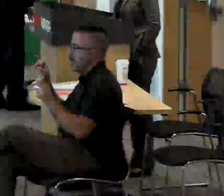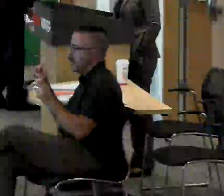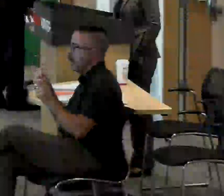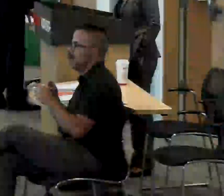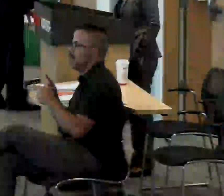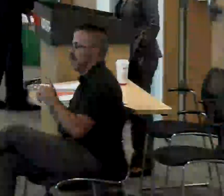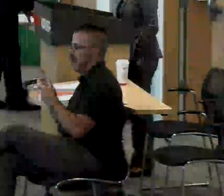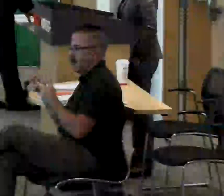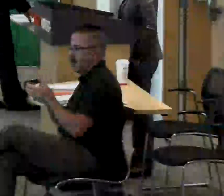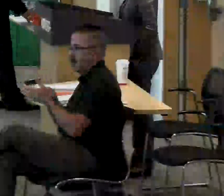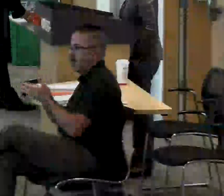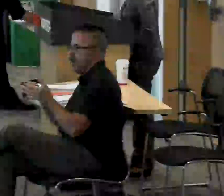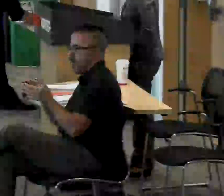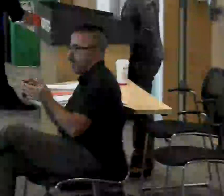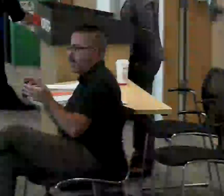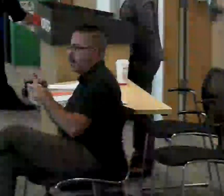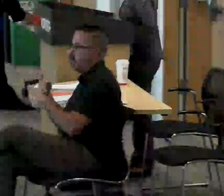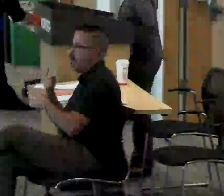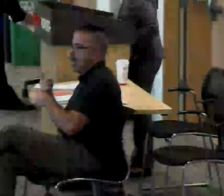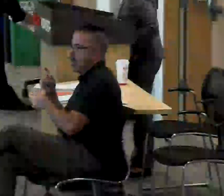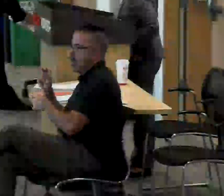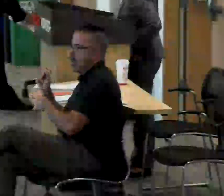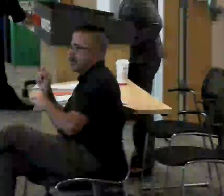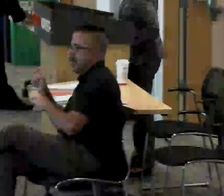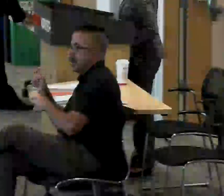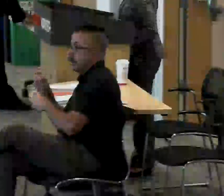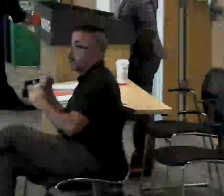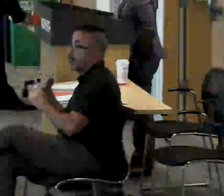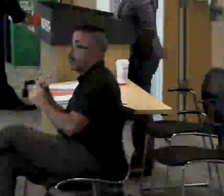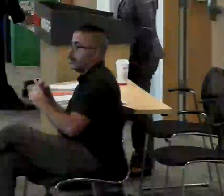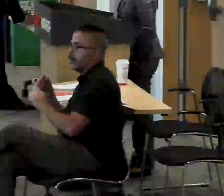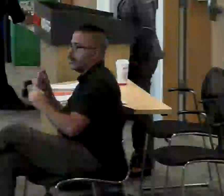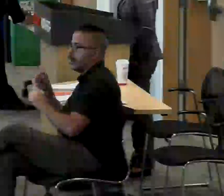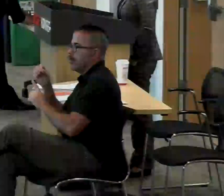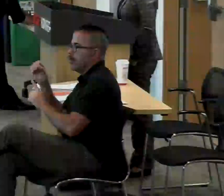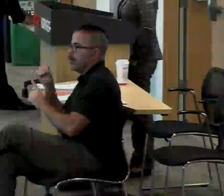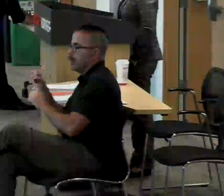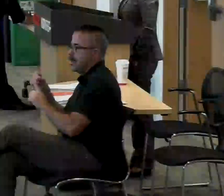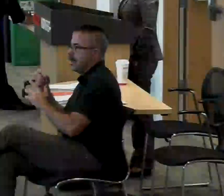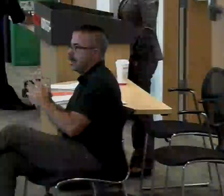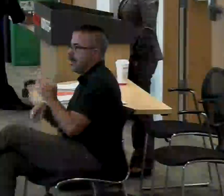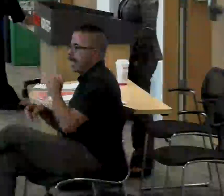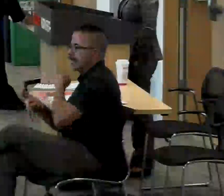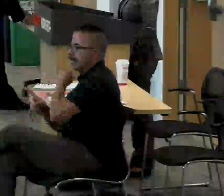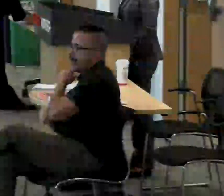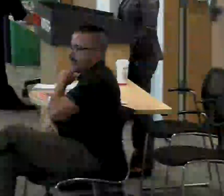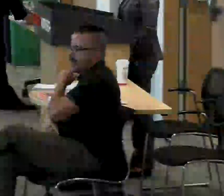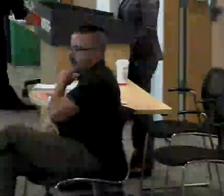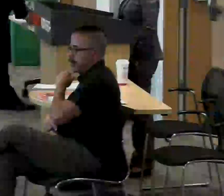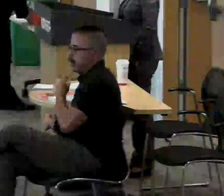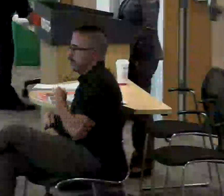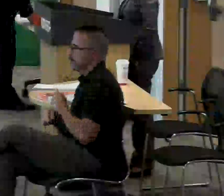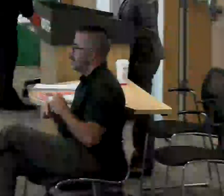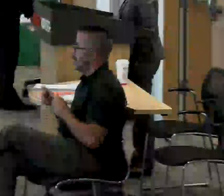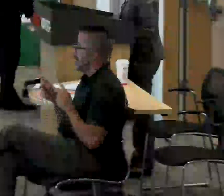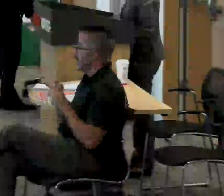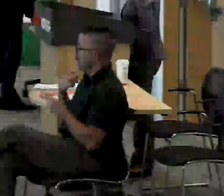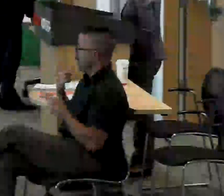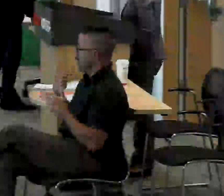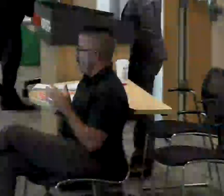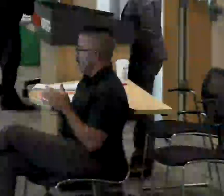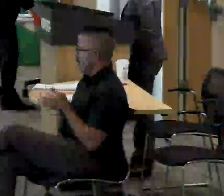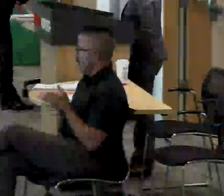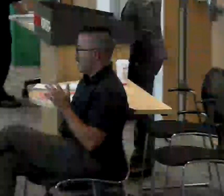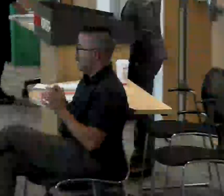taxes plus a 10% tax penalty, and your benefits may be at risk. And then, of course, people are like, well, what is a non-QDE? I don't want to do